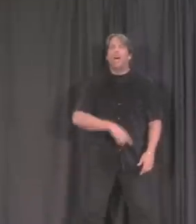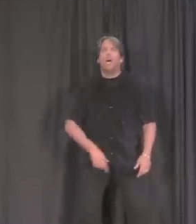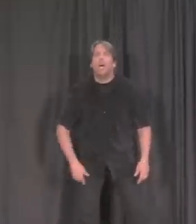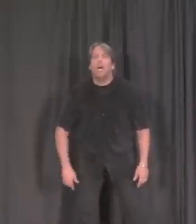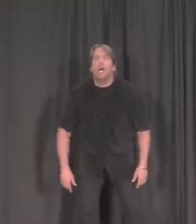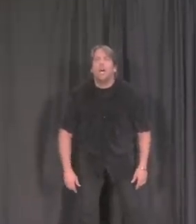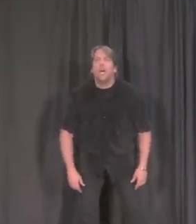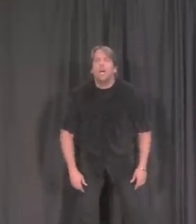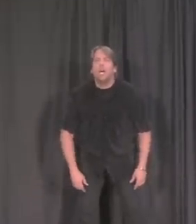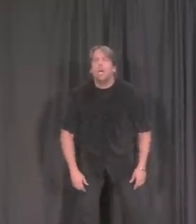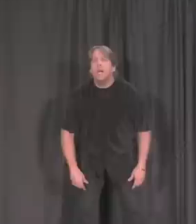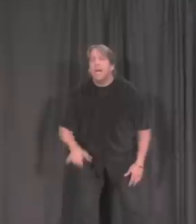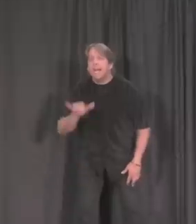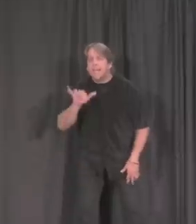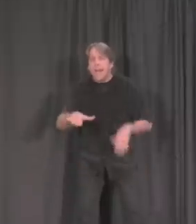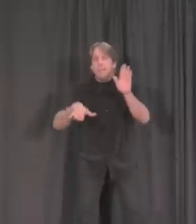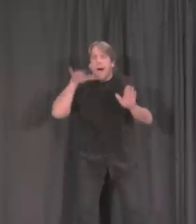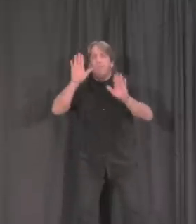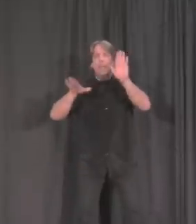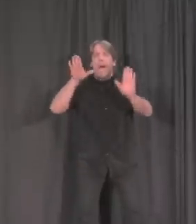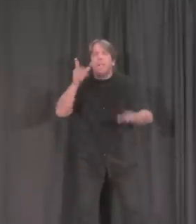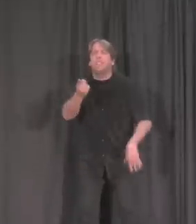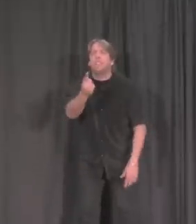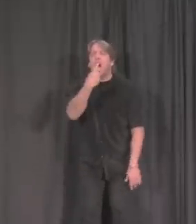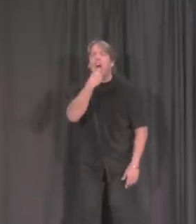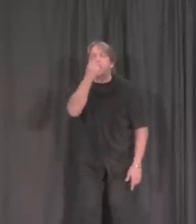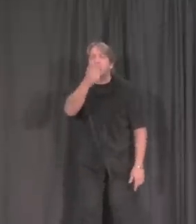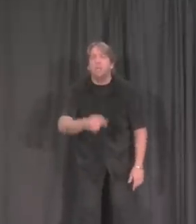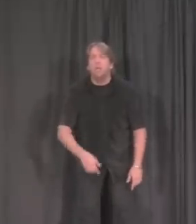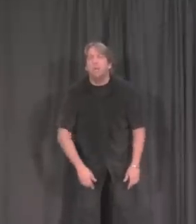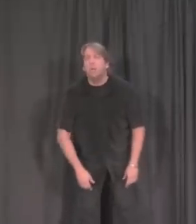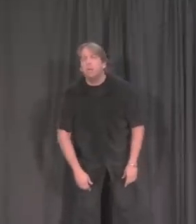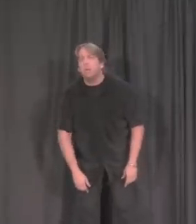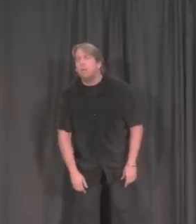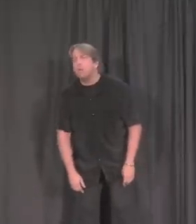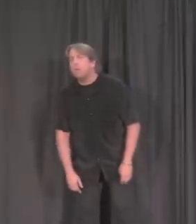Yeah, everyone's like, that mime guy sucks!